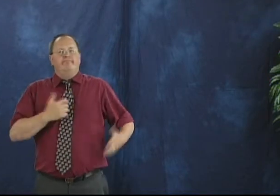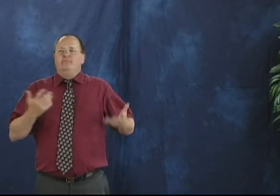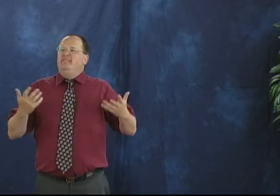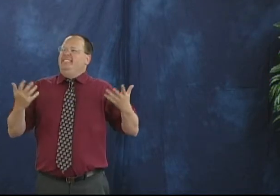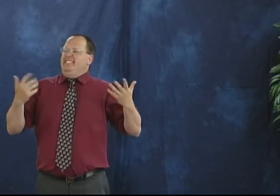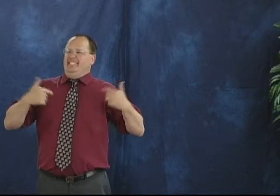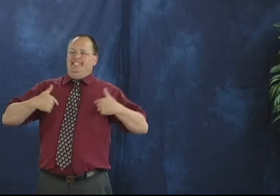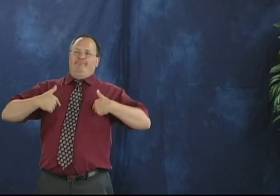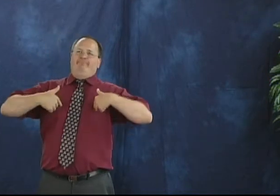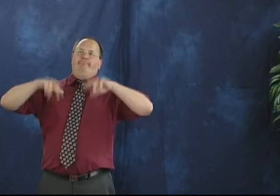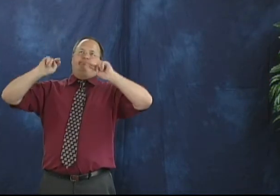in spirit.